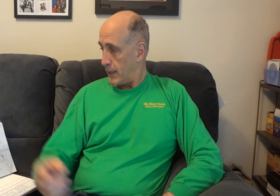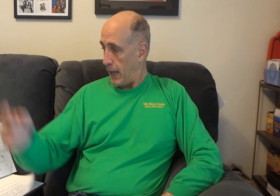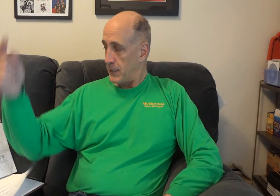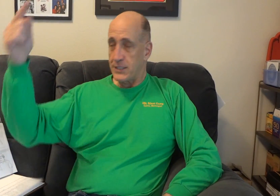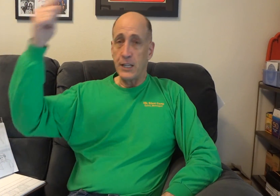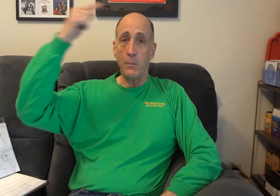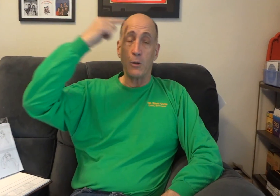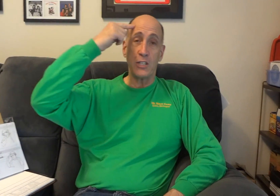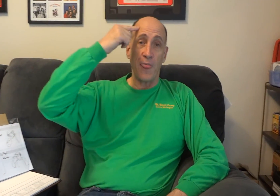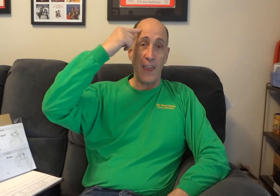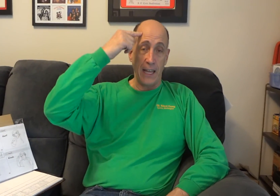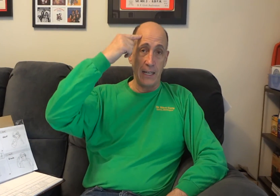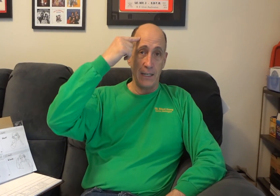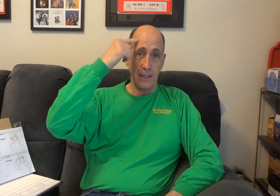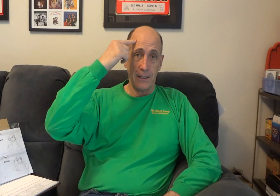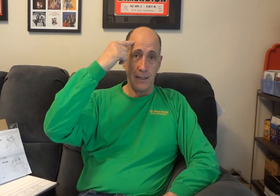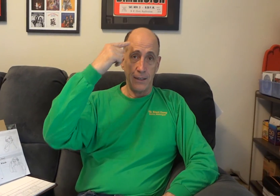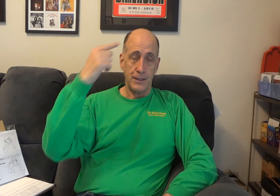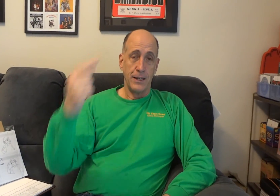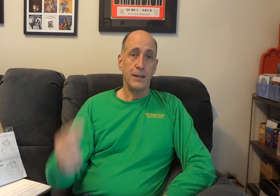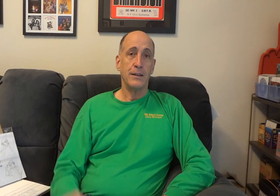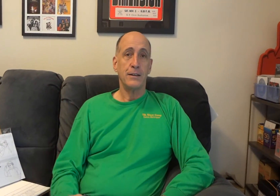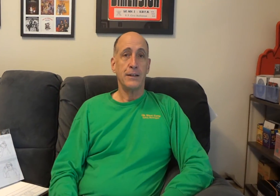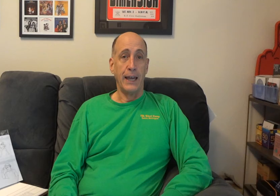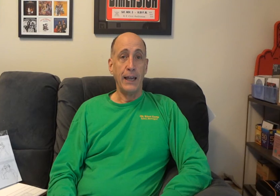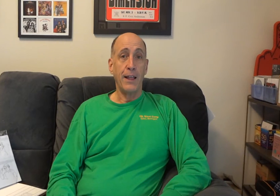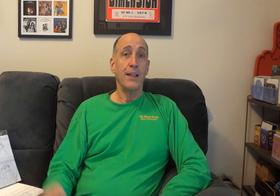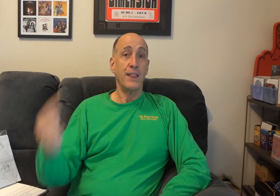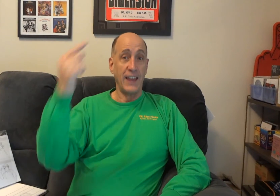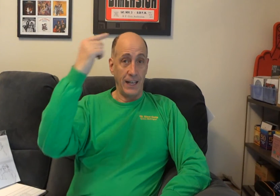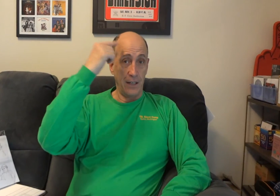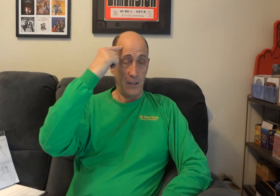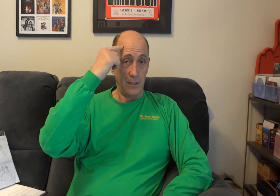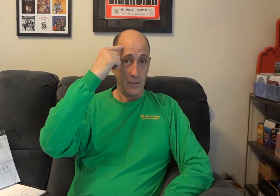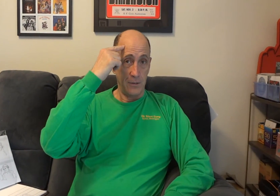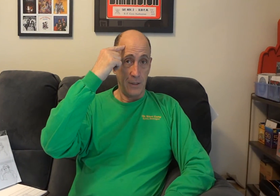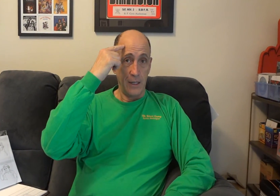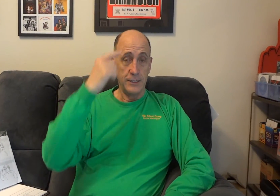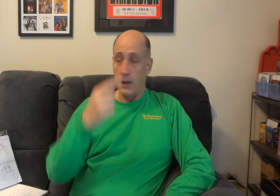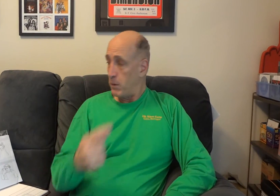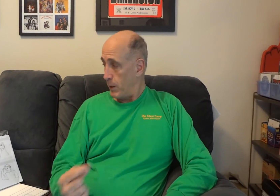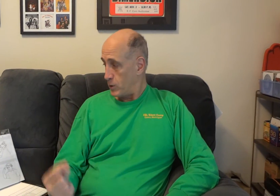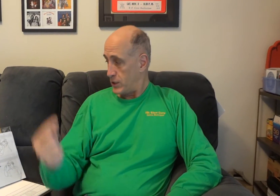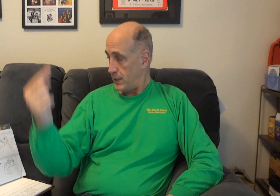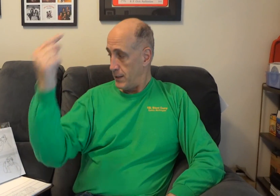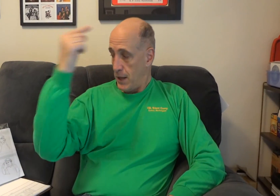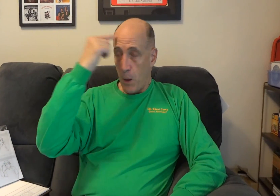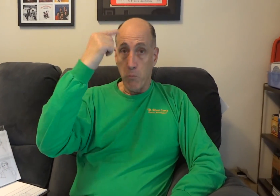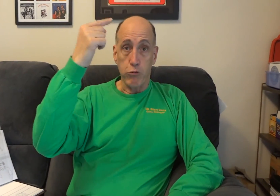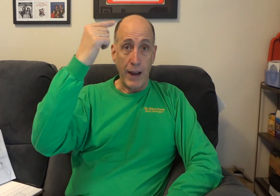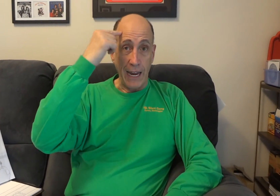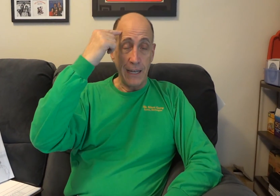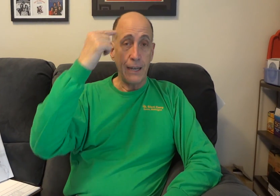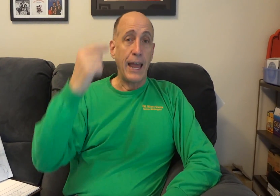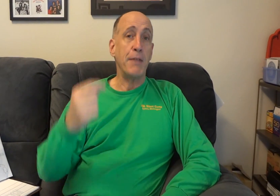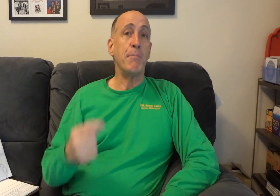Okay, single motion, think. Okay, think. Double motion, brain and